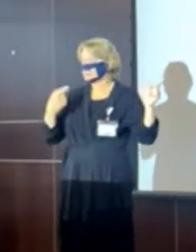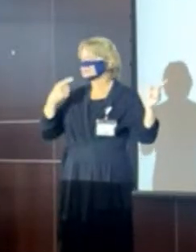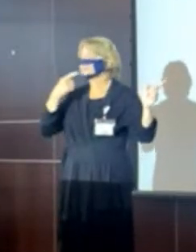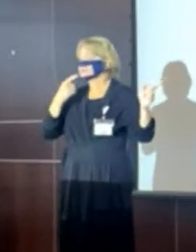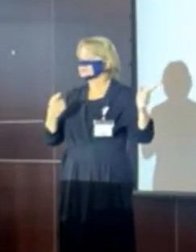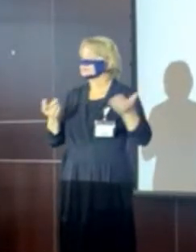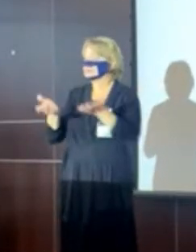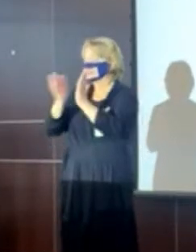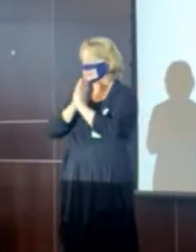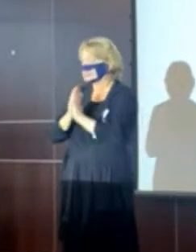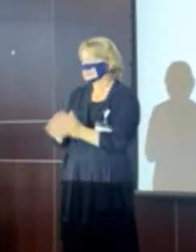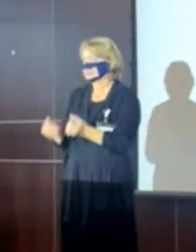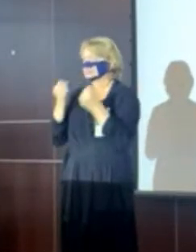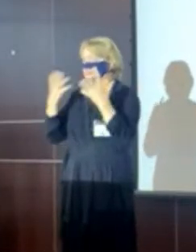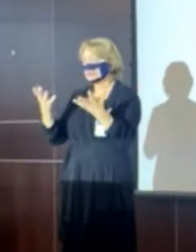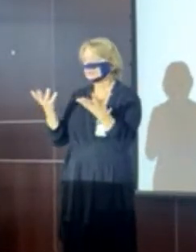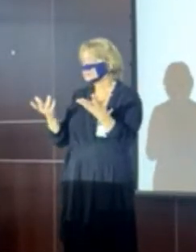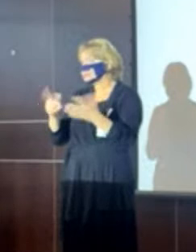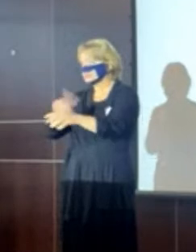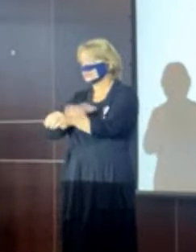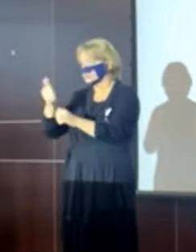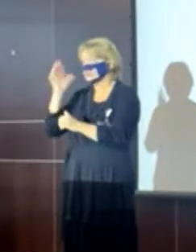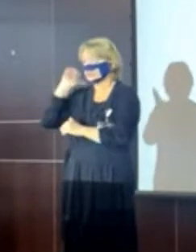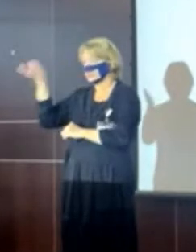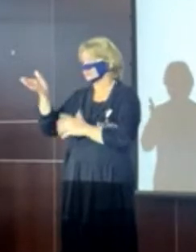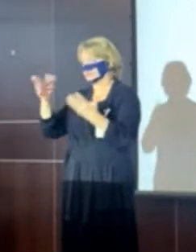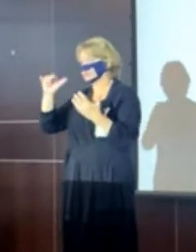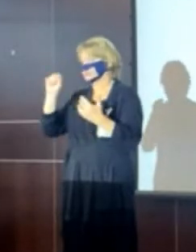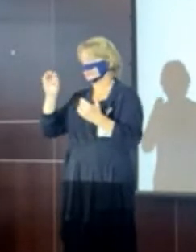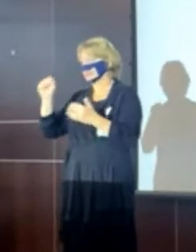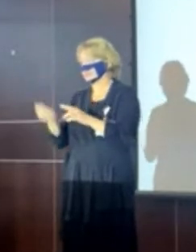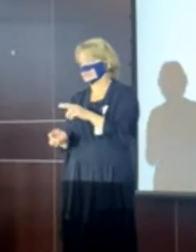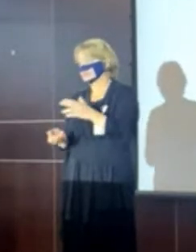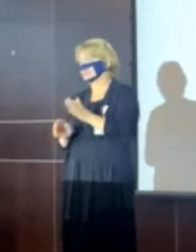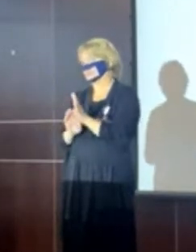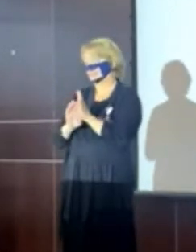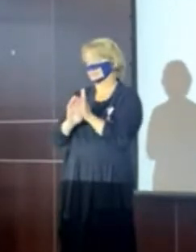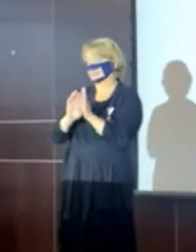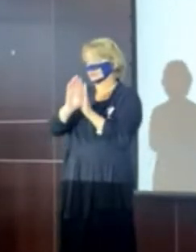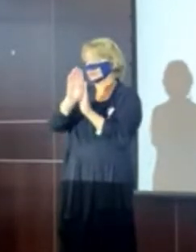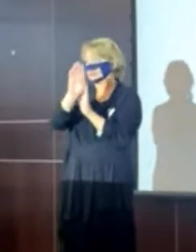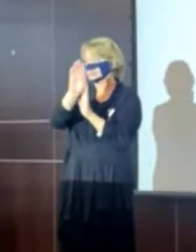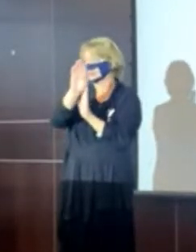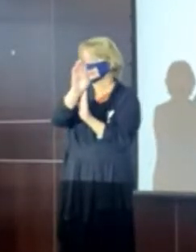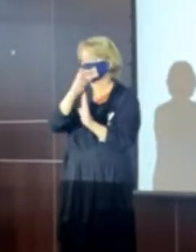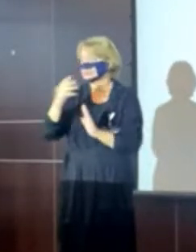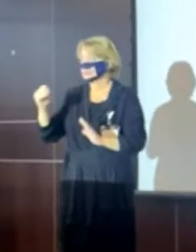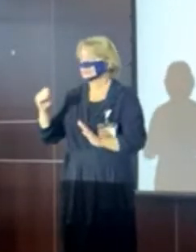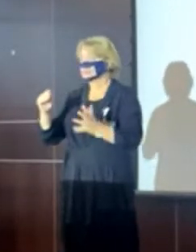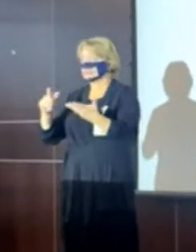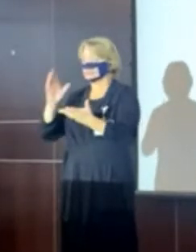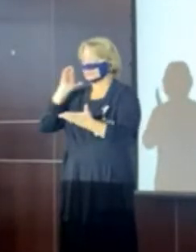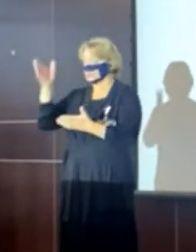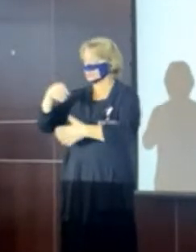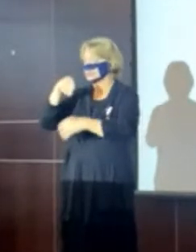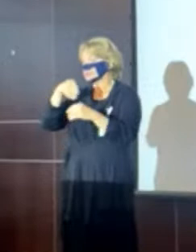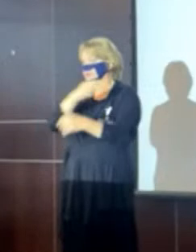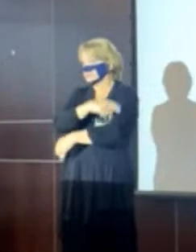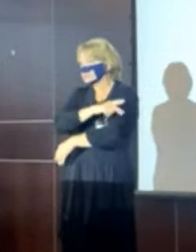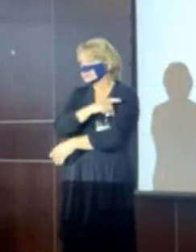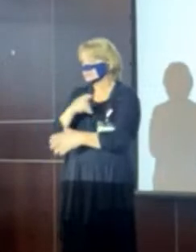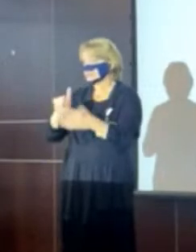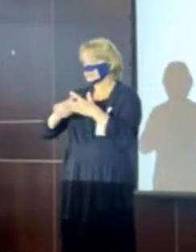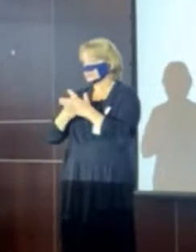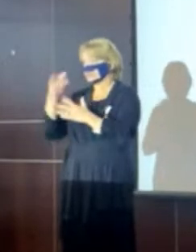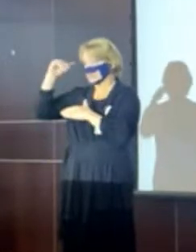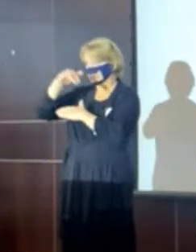is our cases, are they going to increase, continue on like they are today, and inpatients, are they going to start to decline? That, I don't know that we have an